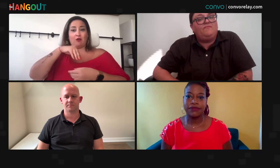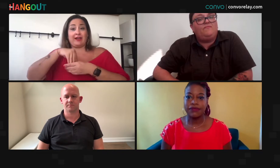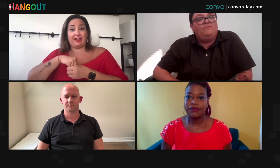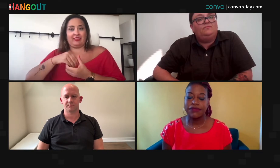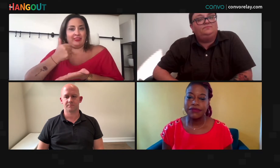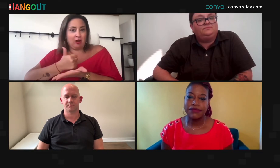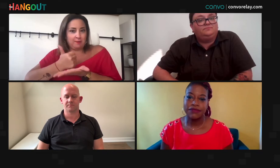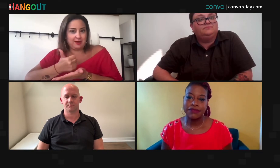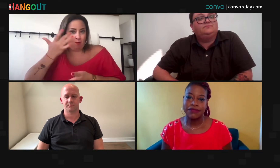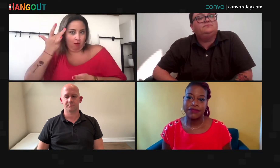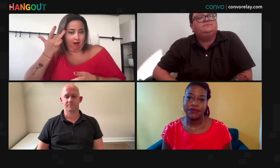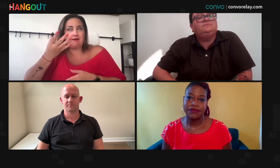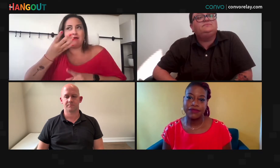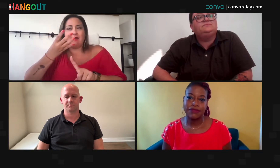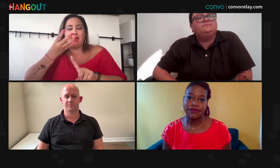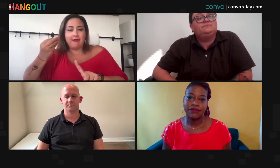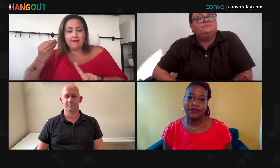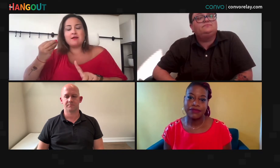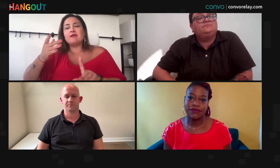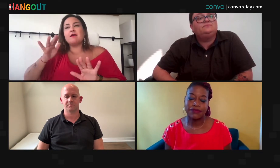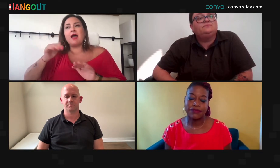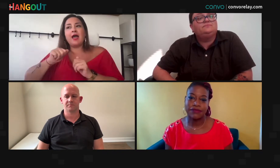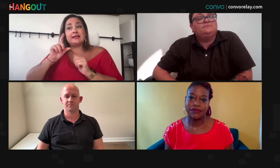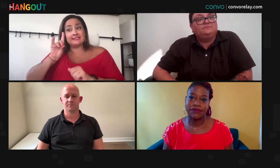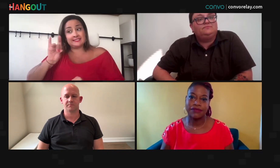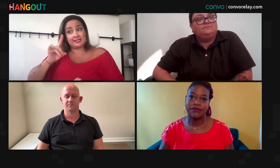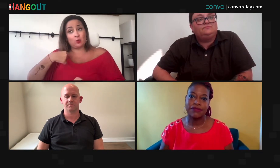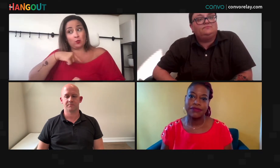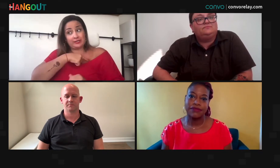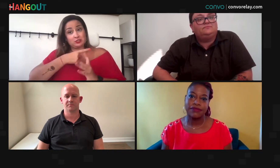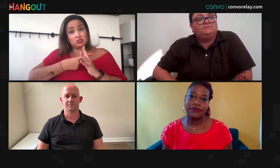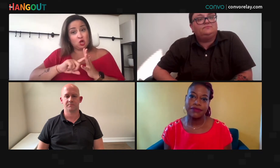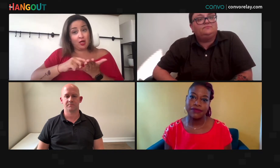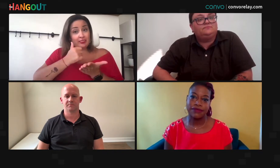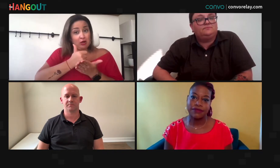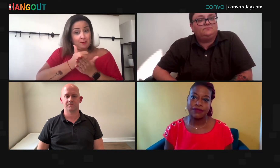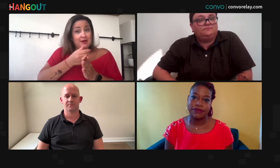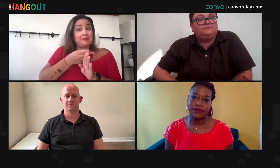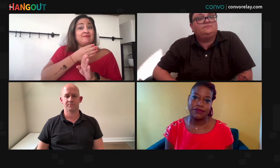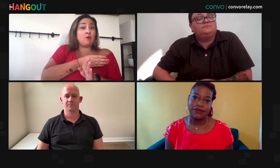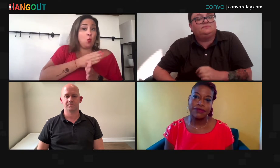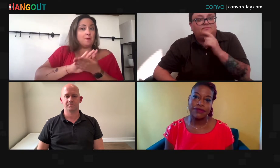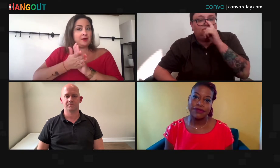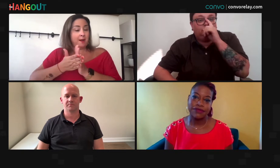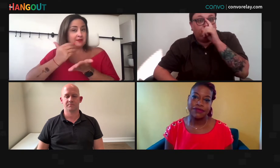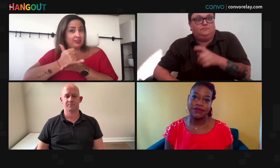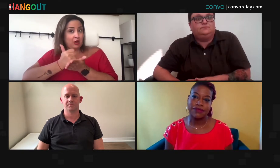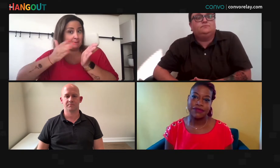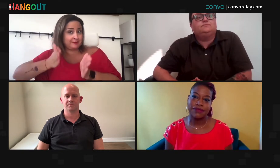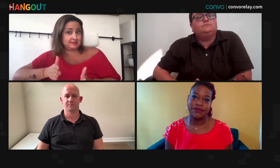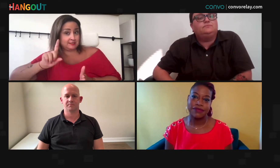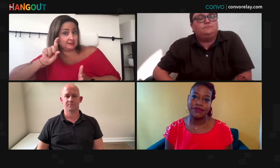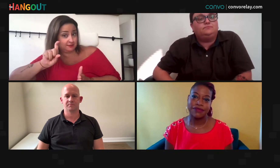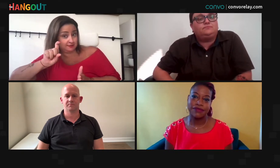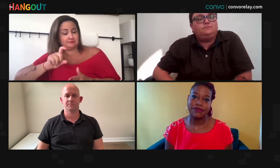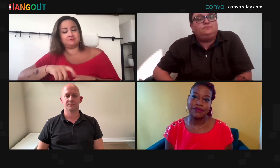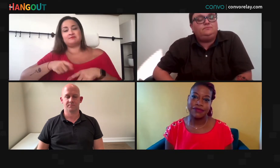discuss the reasons why we're in therapy, and also if we had started therapy before we had